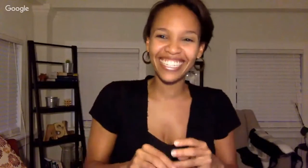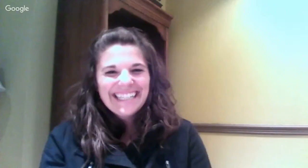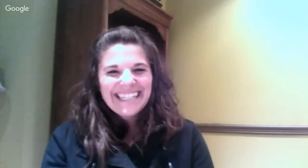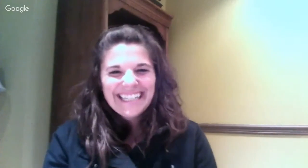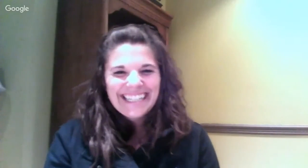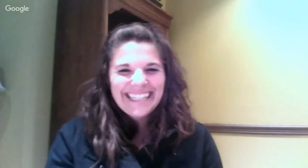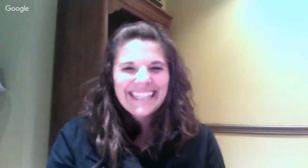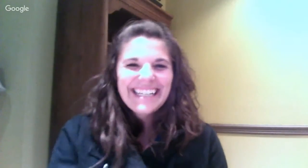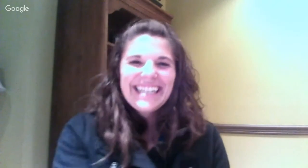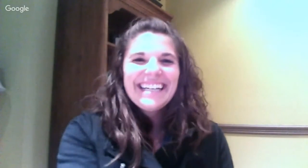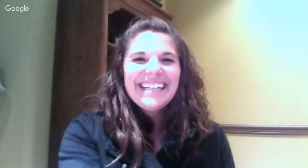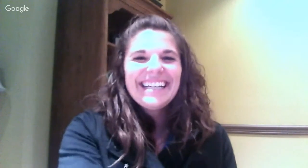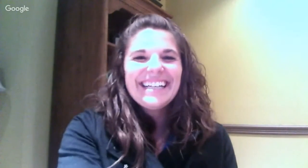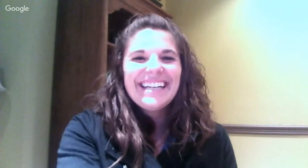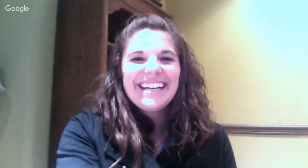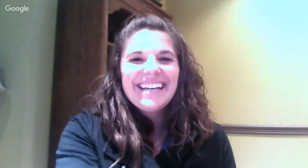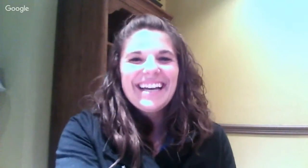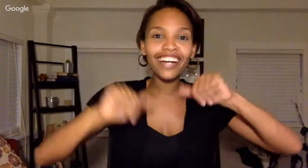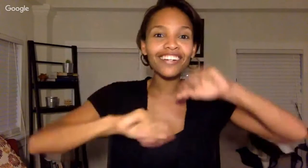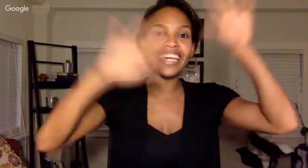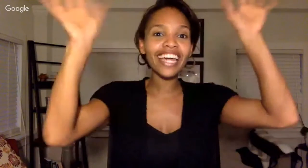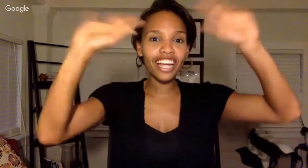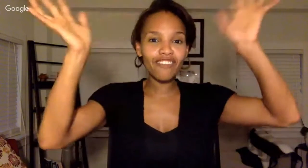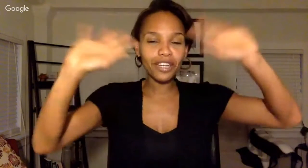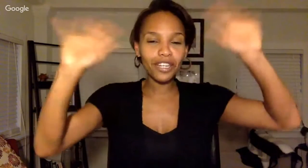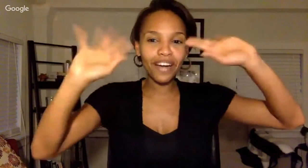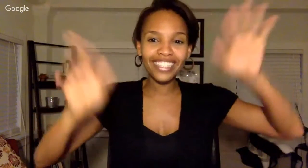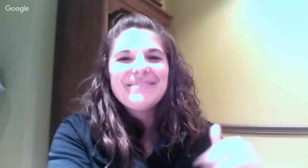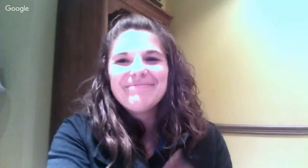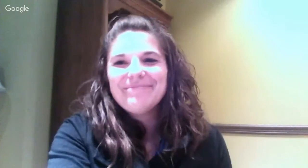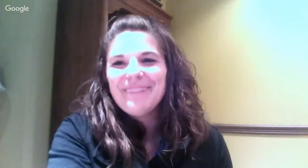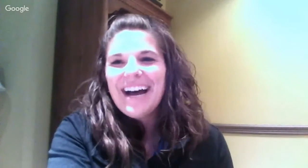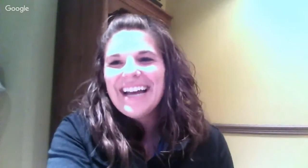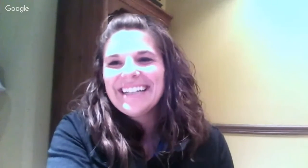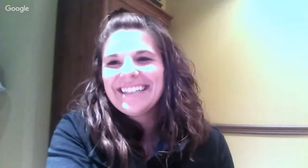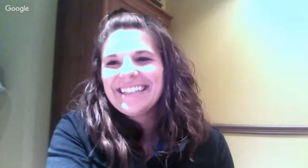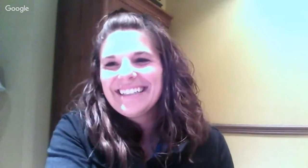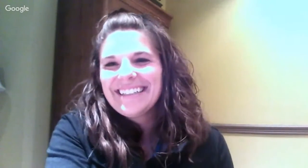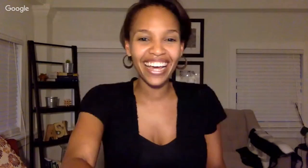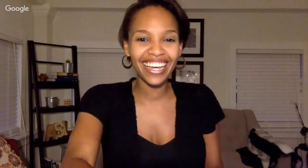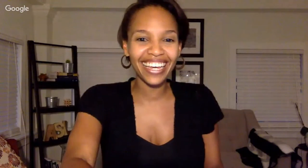Take care. Okay, thank you. Bye. Bye.